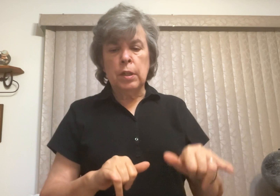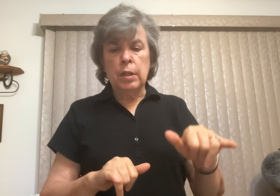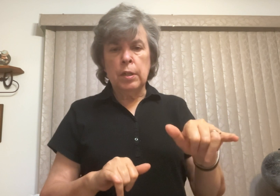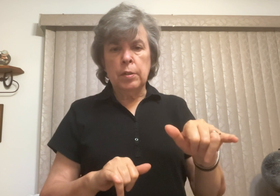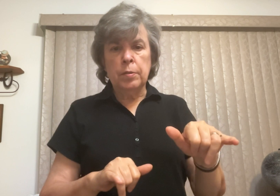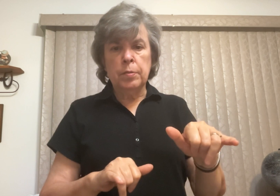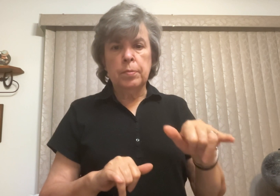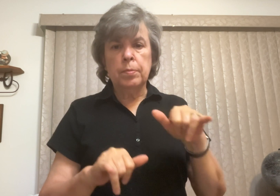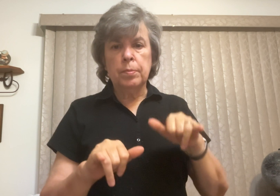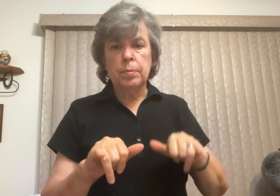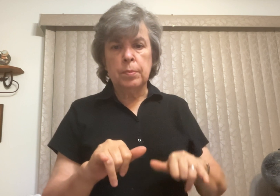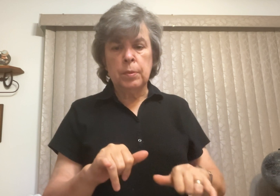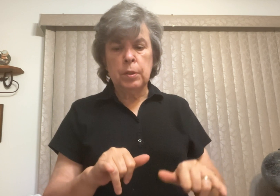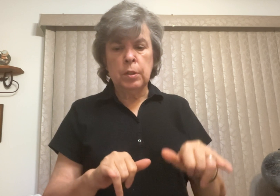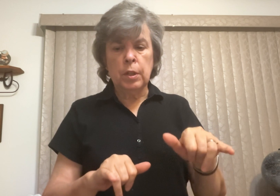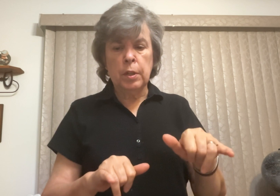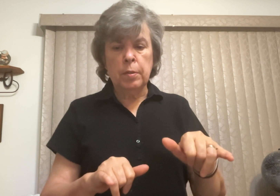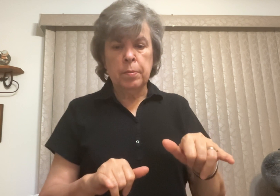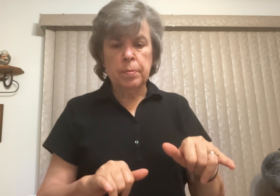stay. Stay.